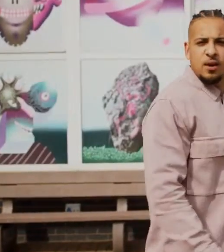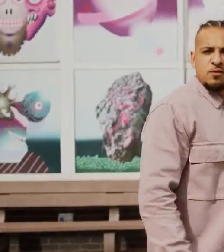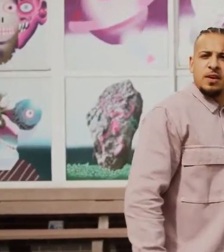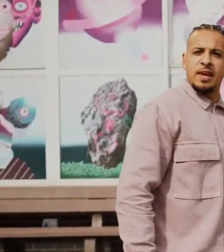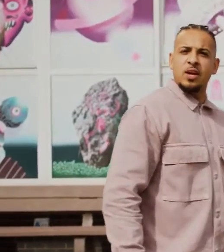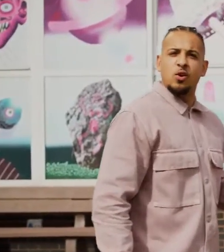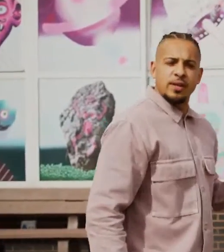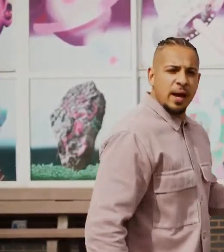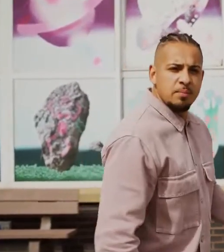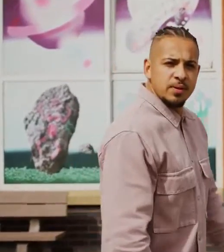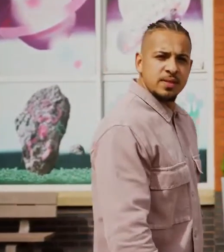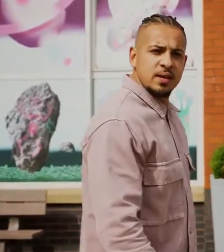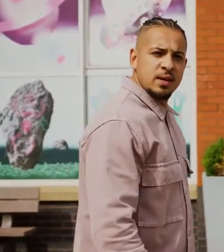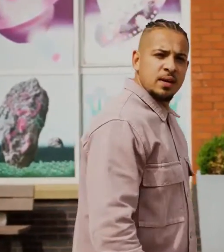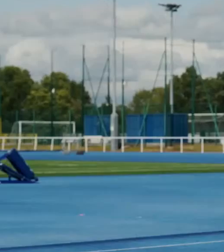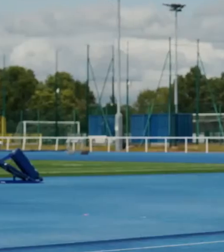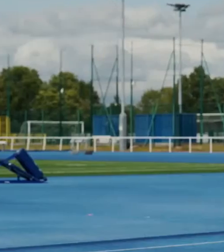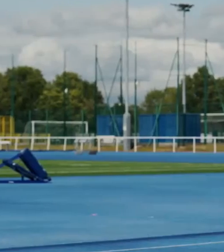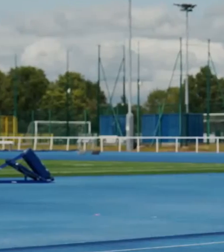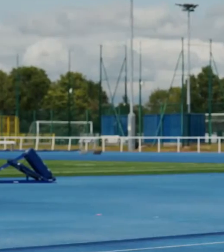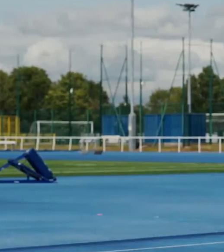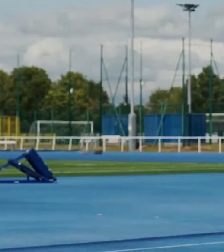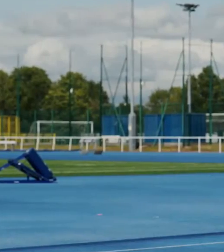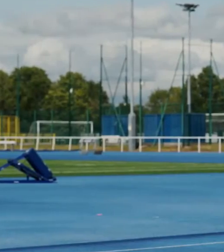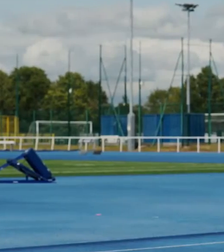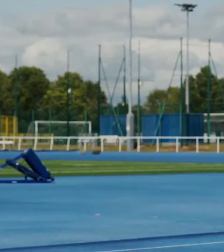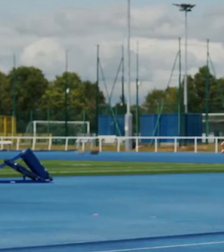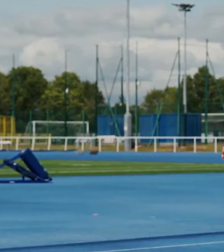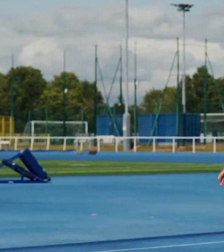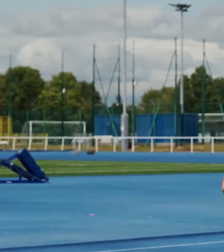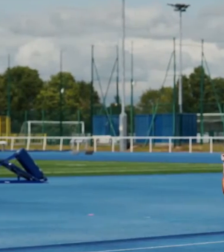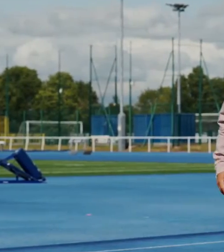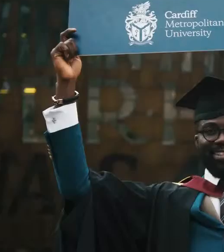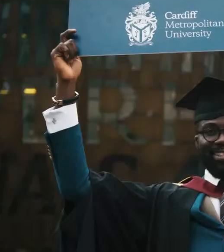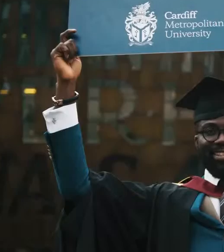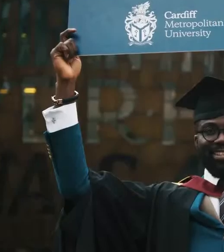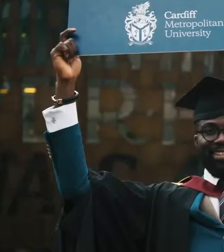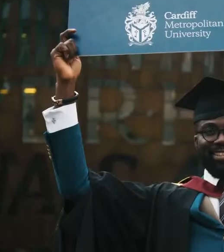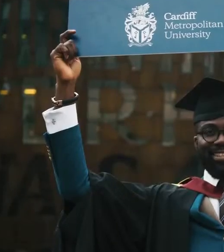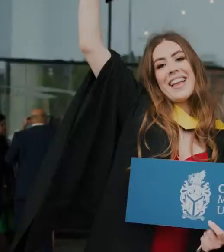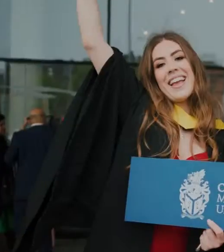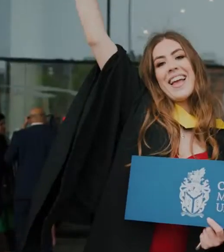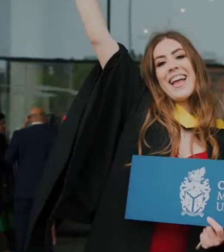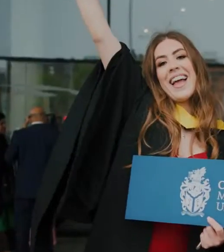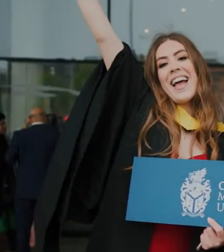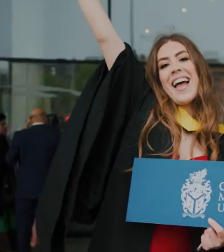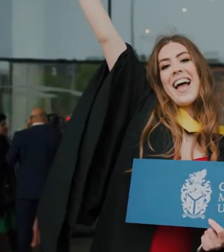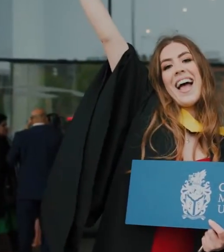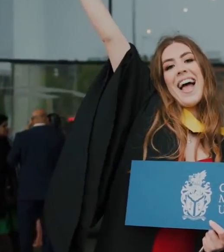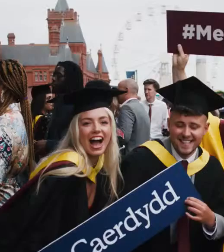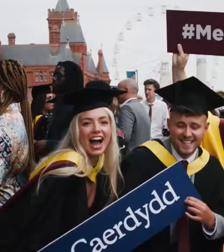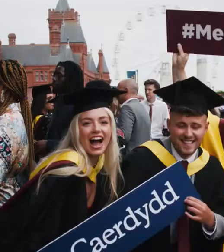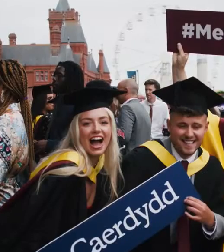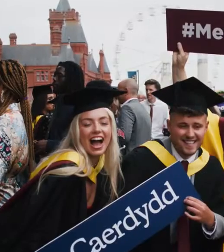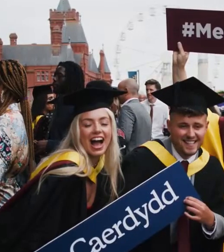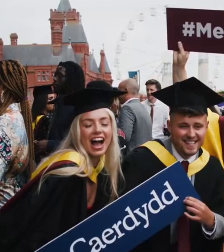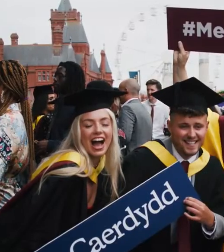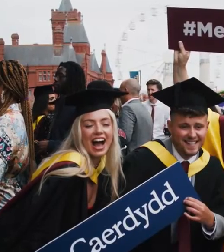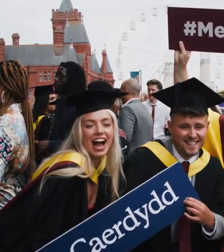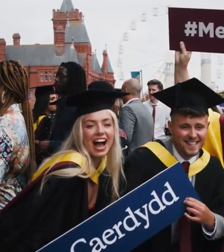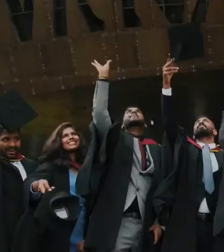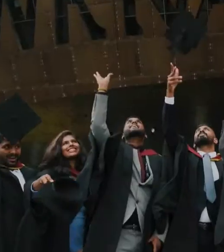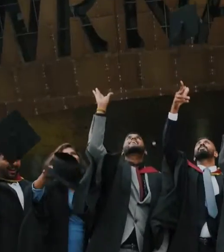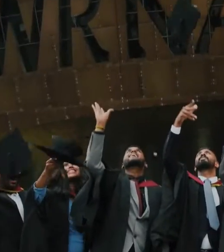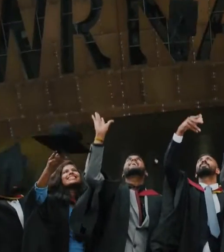From Llandaff to the Kincoid campus, sing your anthem on the track and on the grounds, wear that cap and gown proud. You've painted your canvas